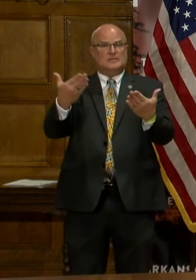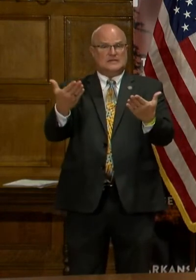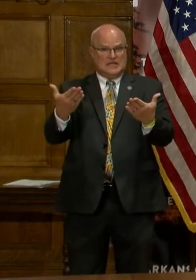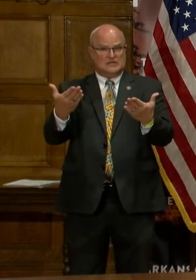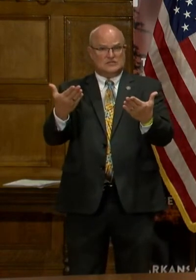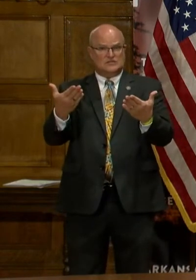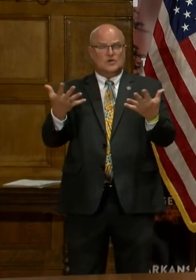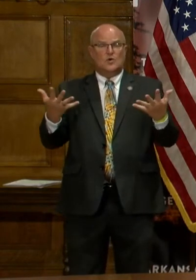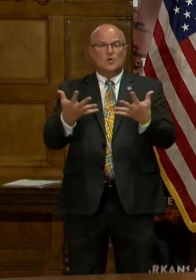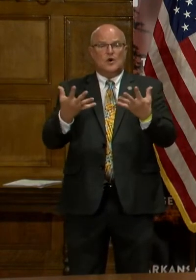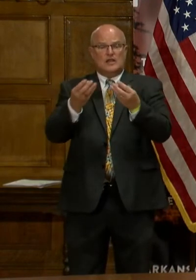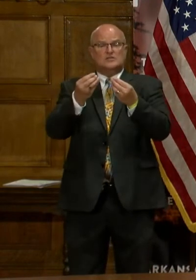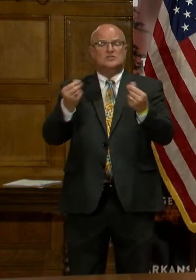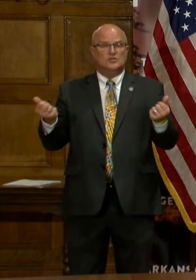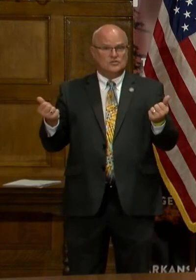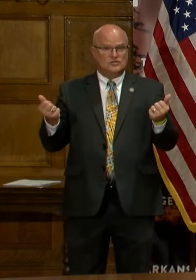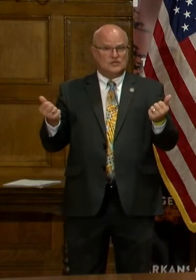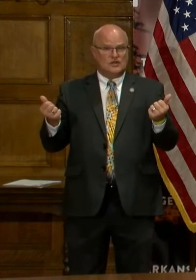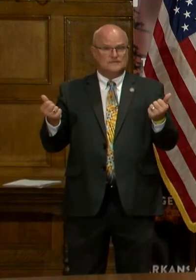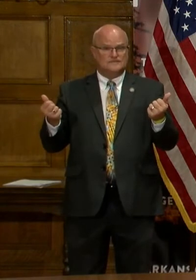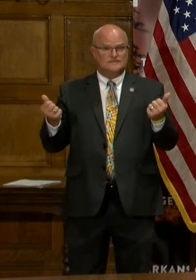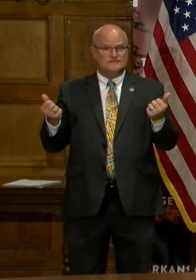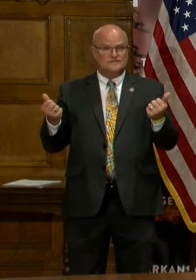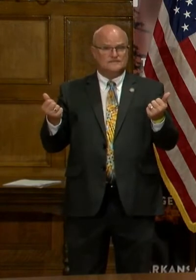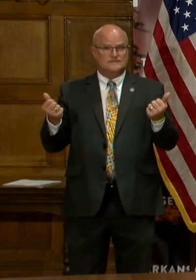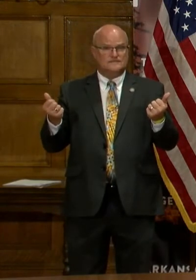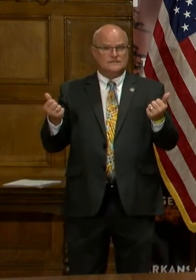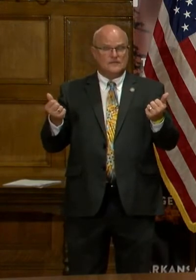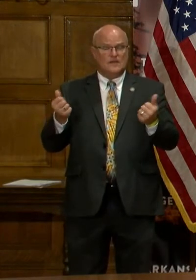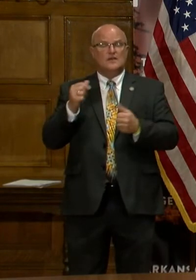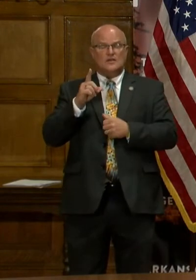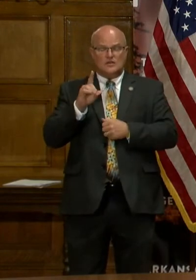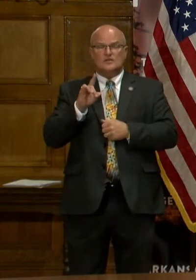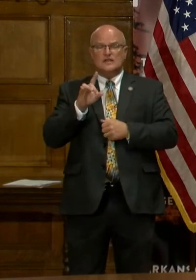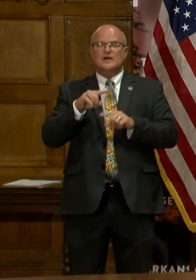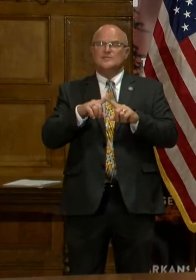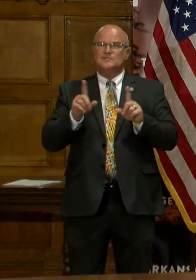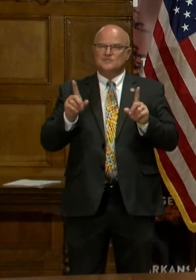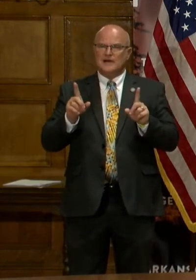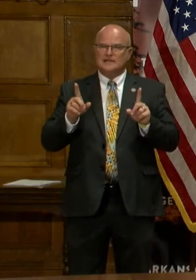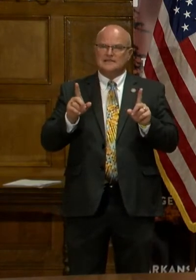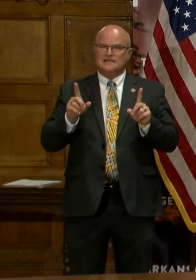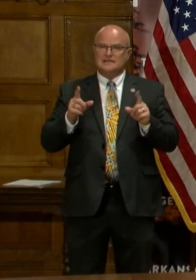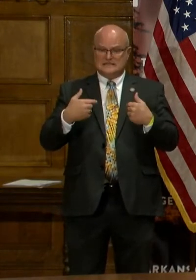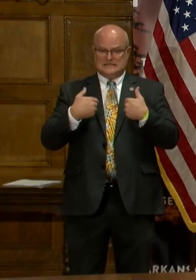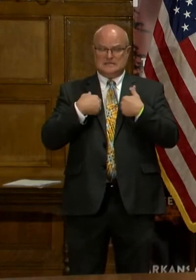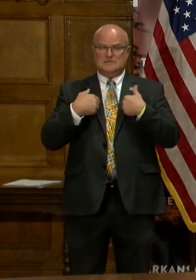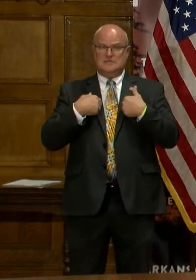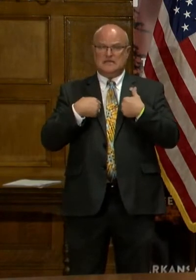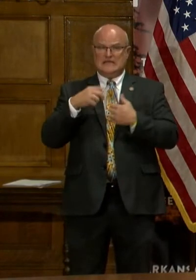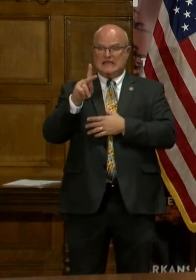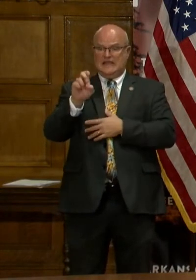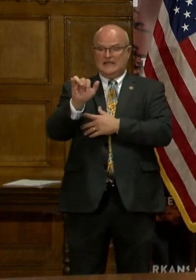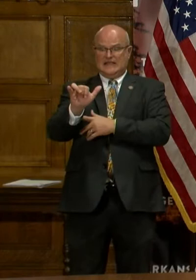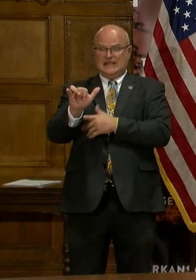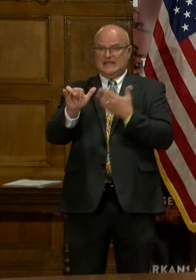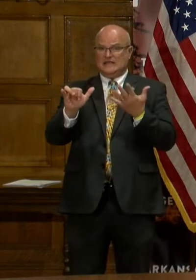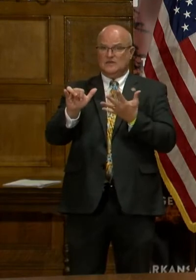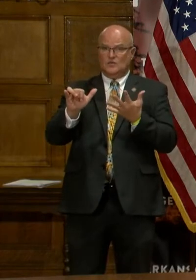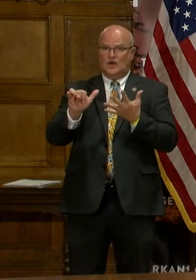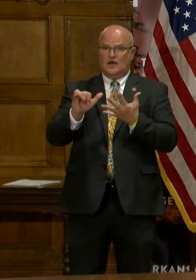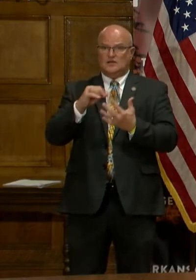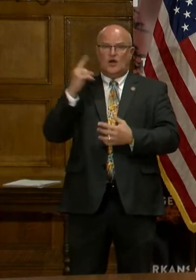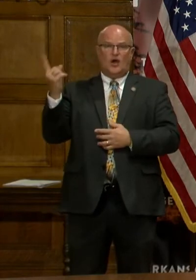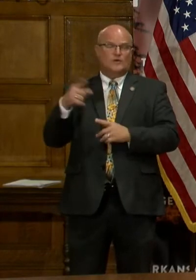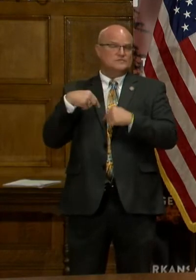recommendations are, what our solutions are. You did, but to me, the key is, and it